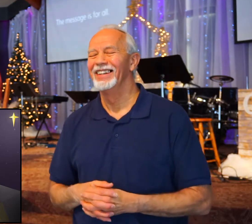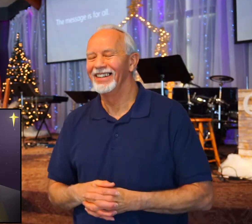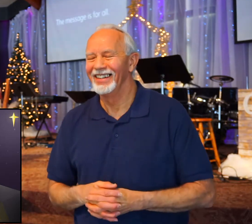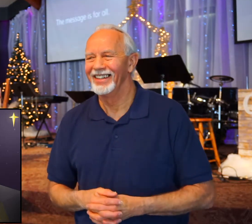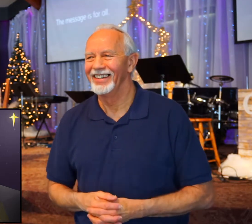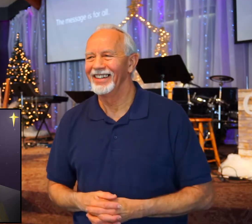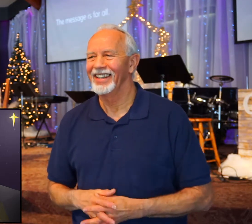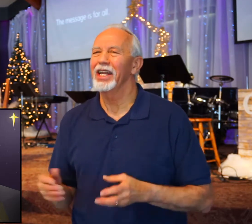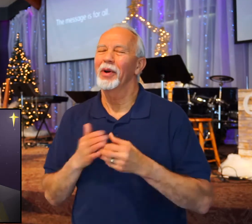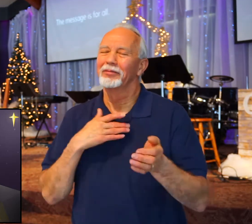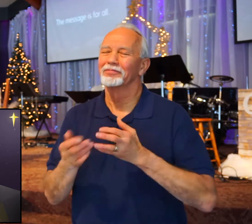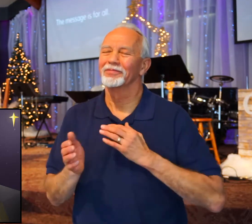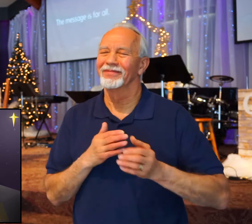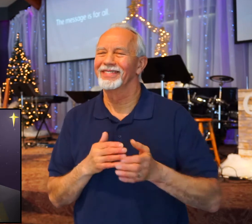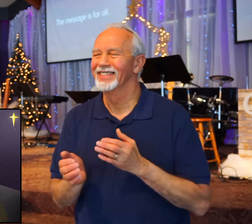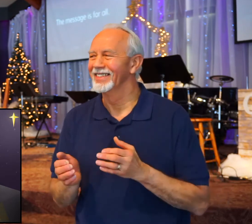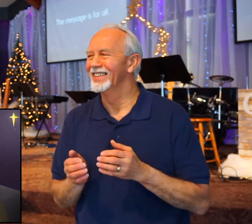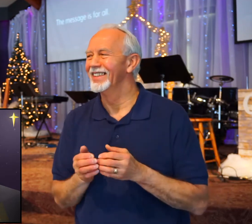Anyway,